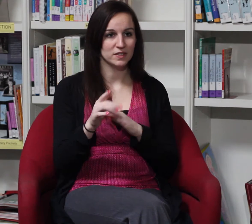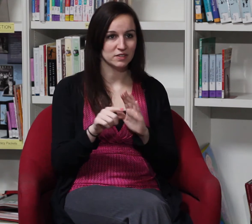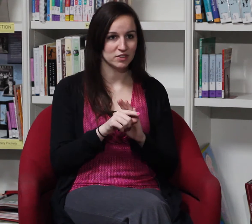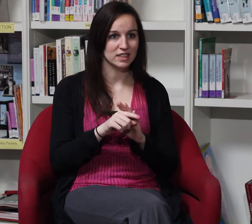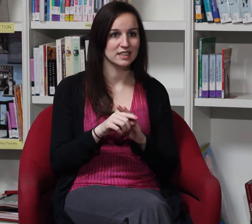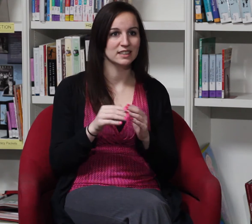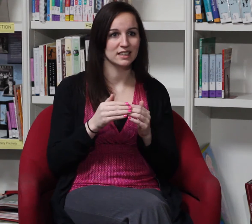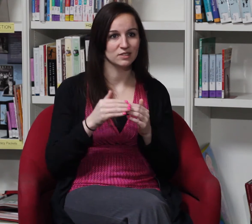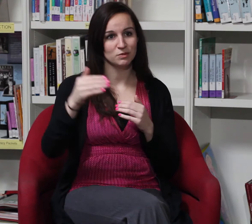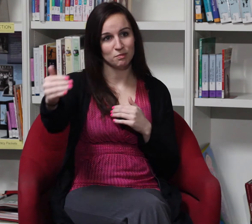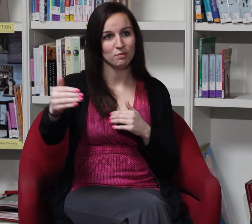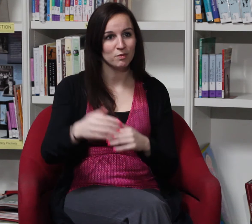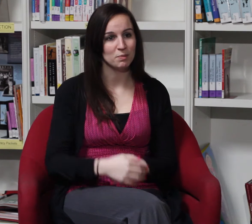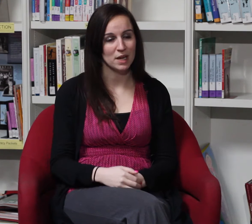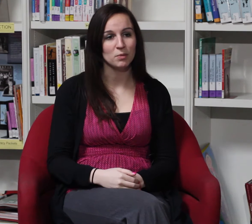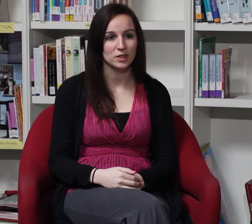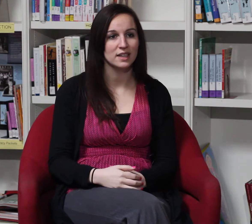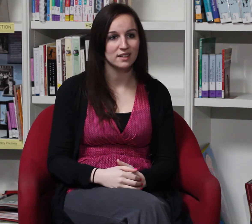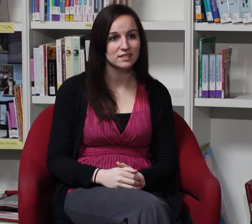5th grade and from that point on.